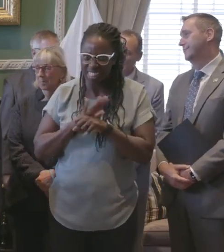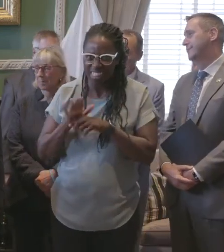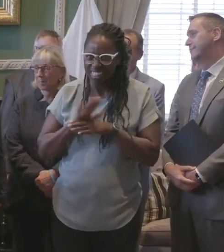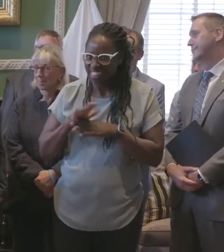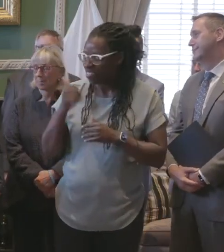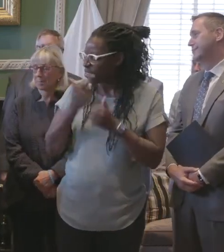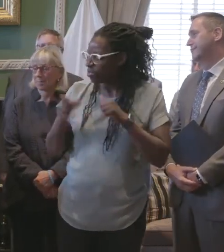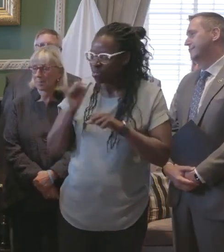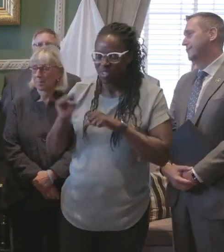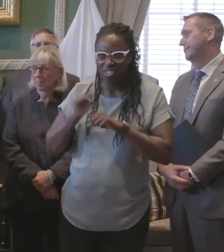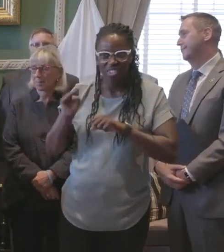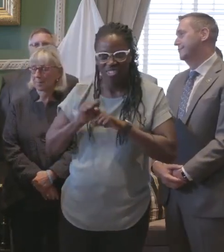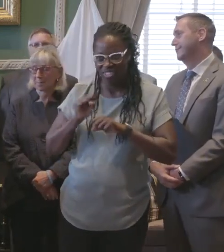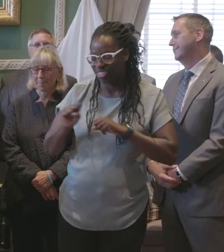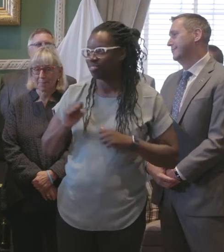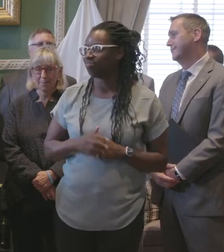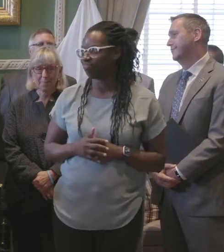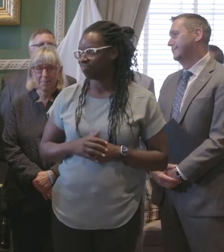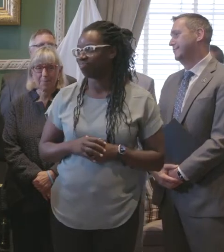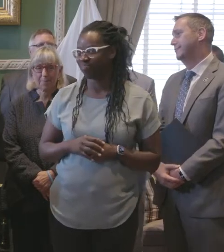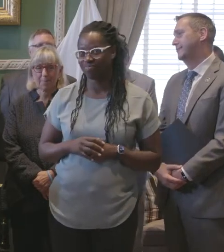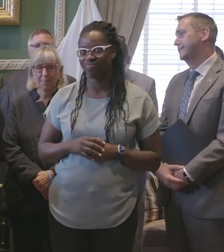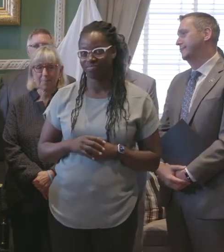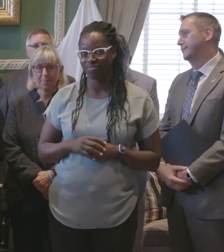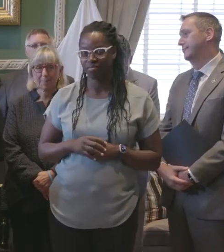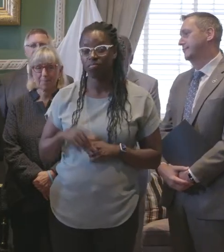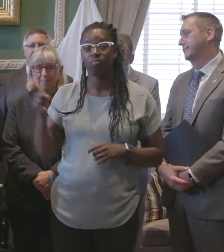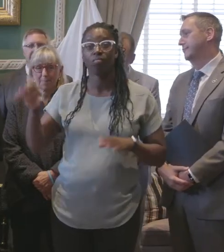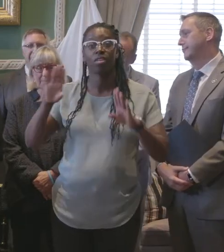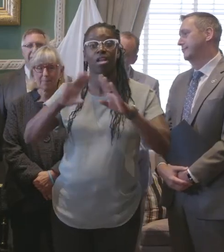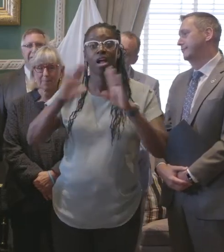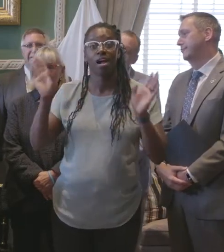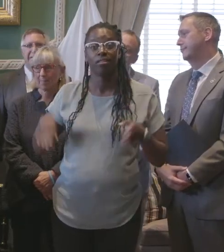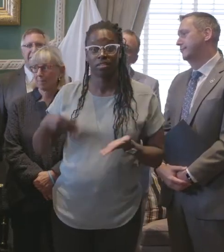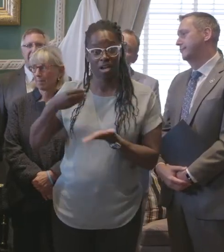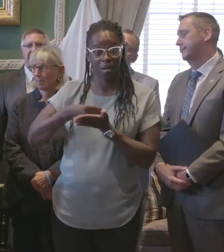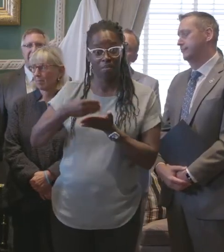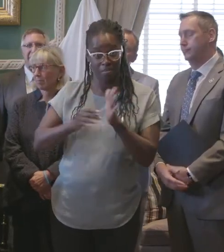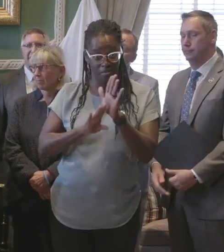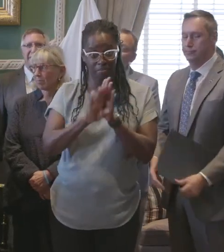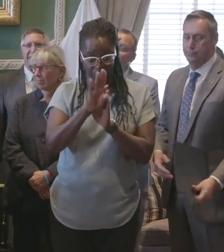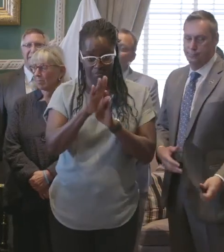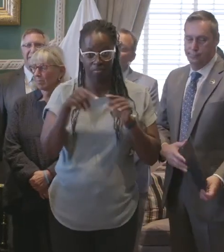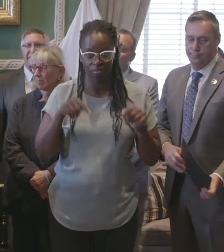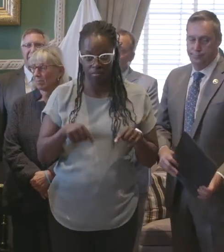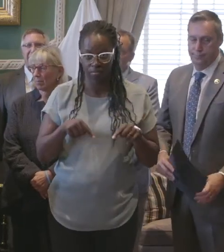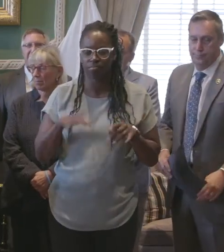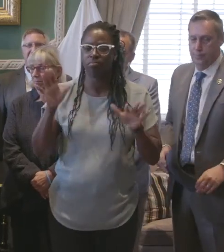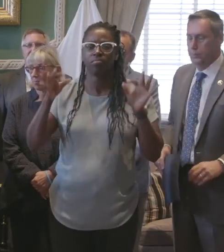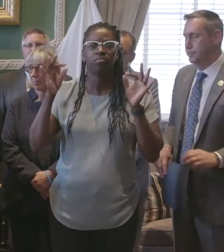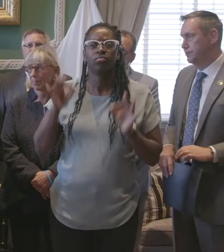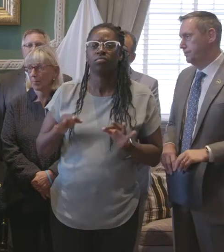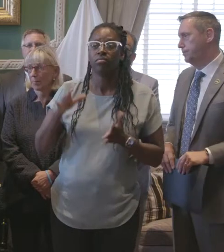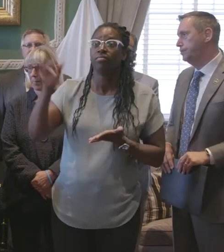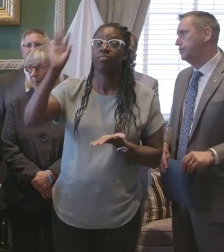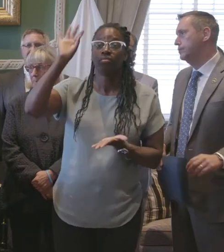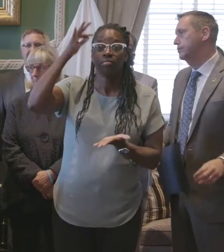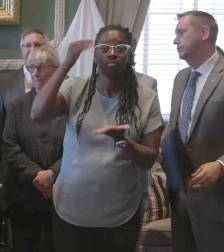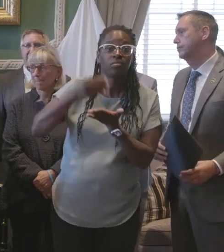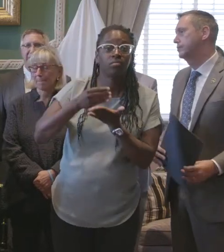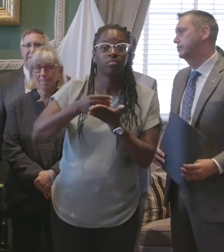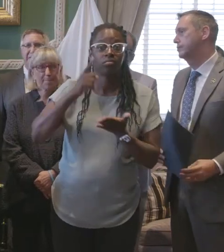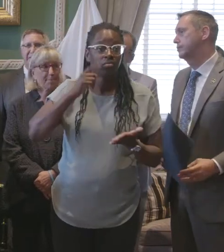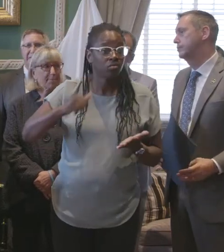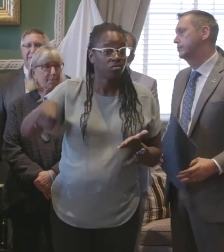but certainly, you know, housing, economic development, our federal funds, these are all things that are